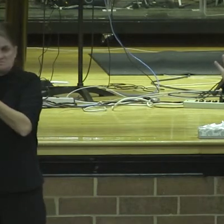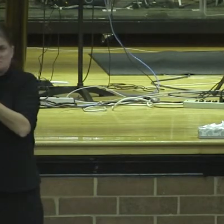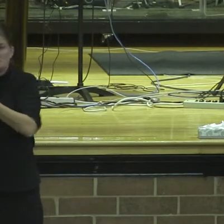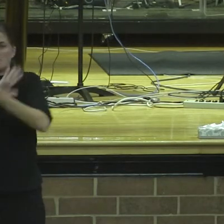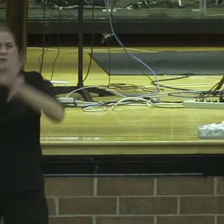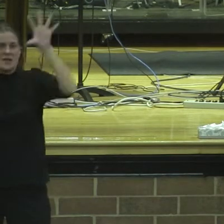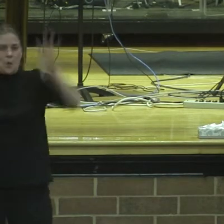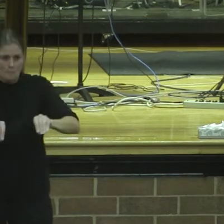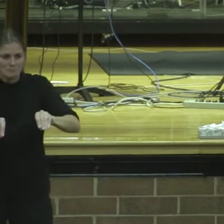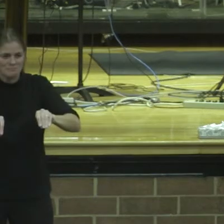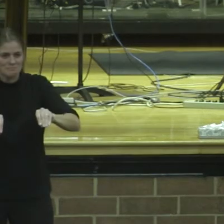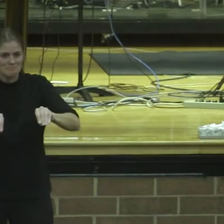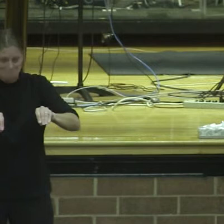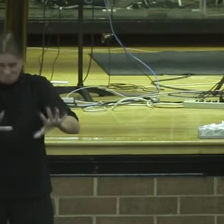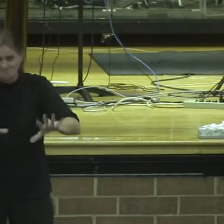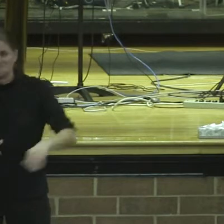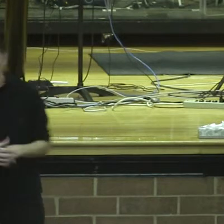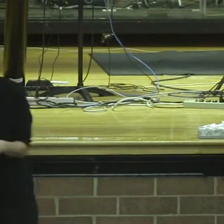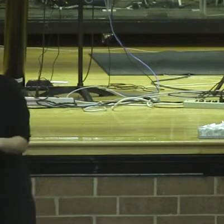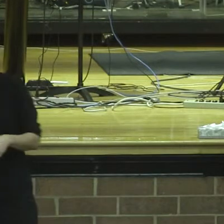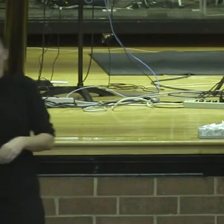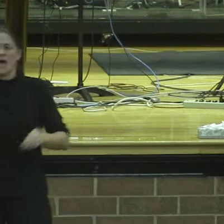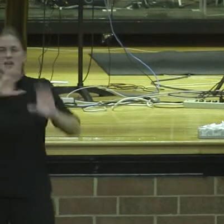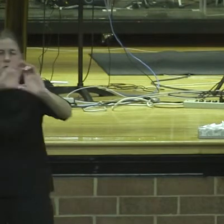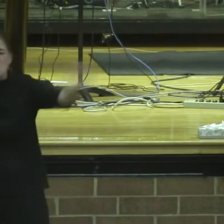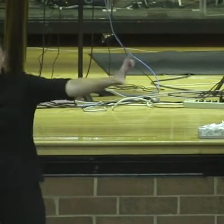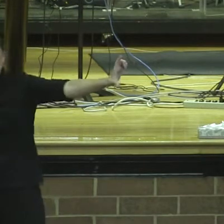Blackout, Nehemiah, stone font.